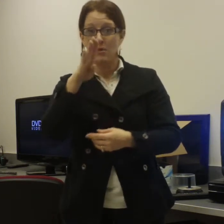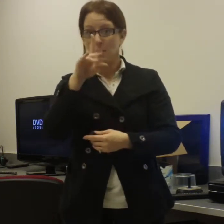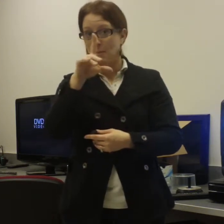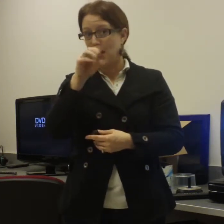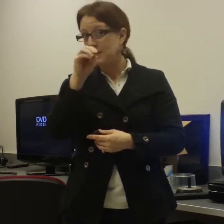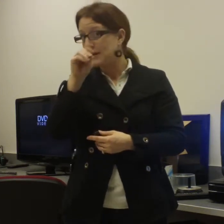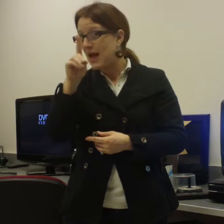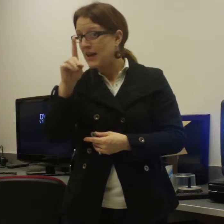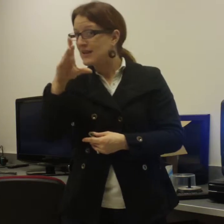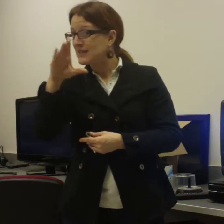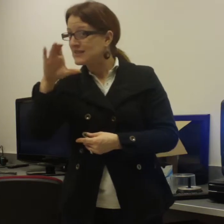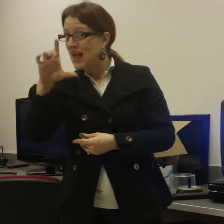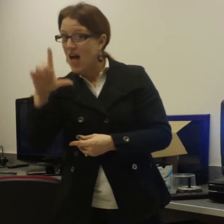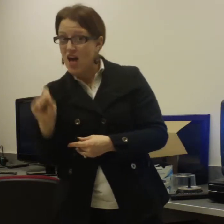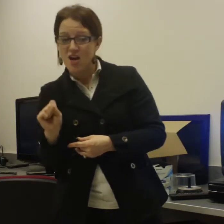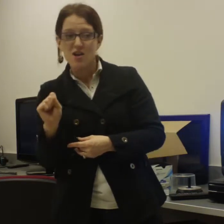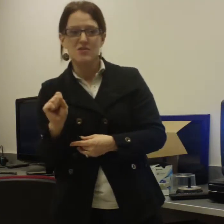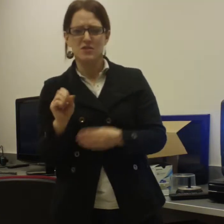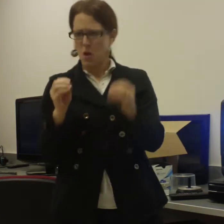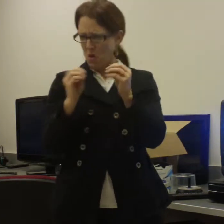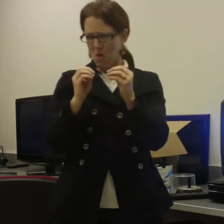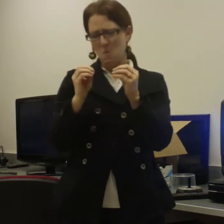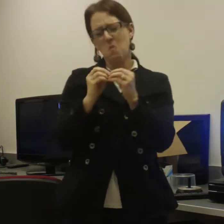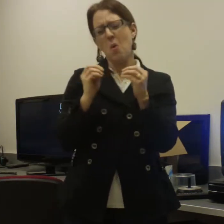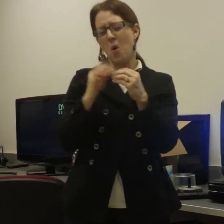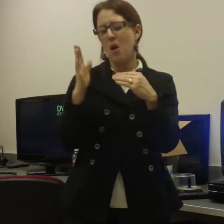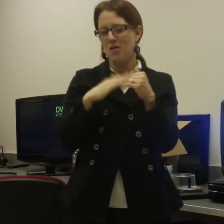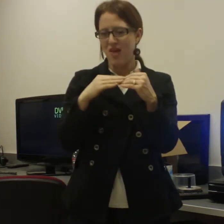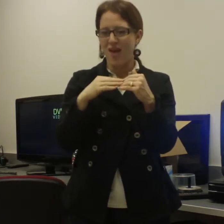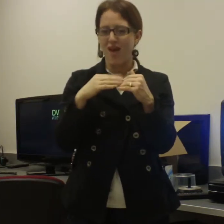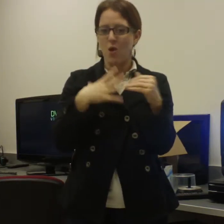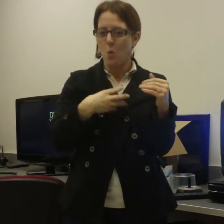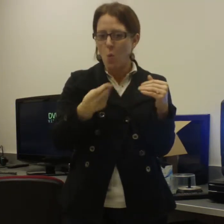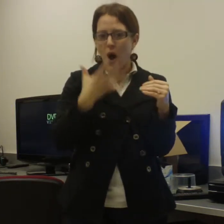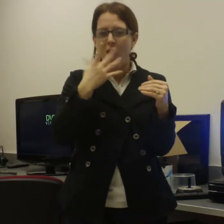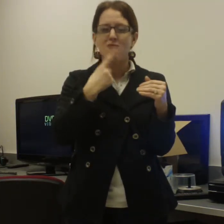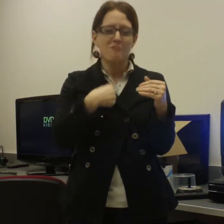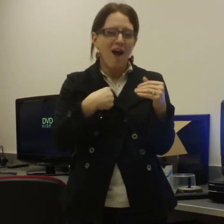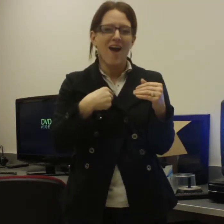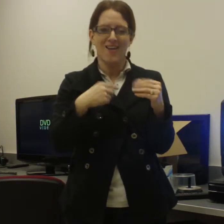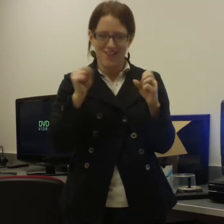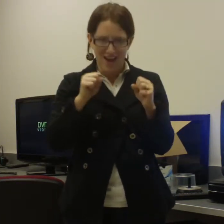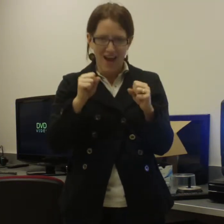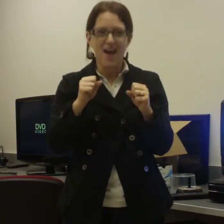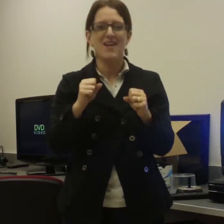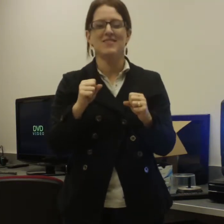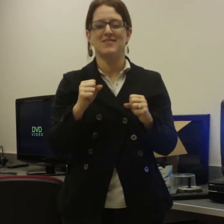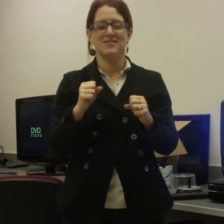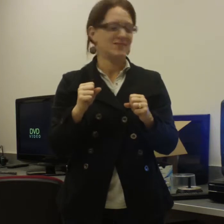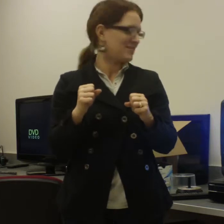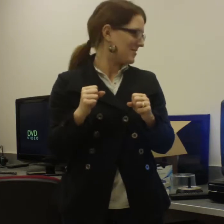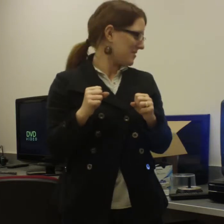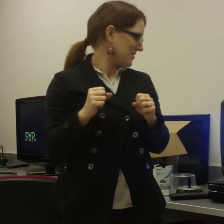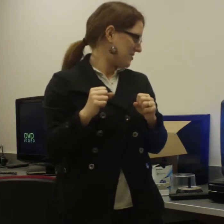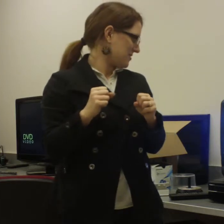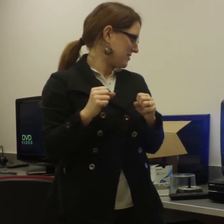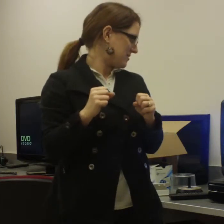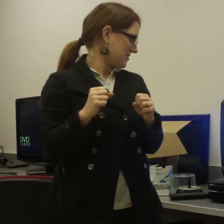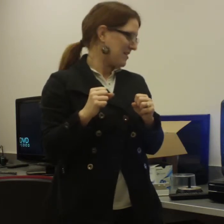blood? Obviously, but maybe you don't know about those. We'll see if you do or you don't. Sure? Capillaries, that's